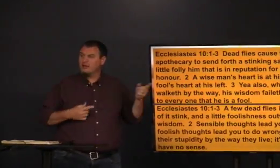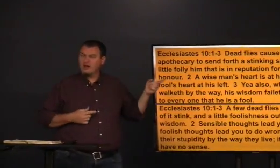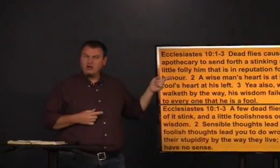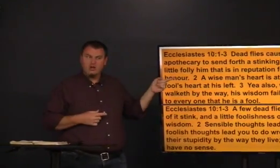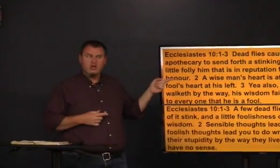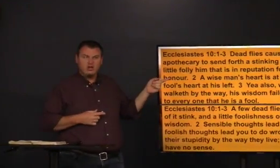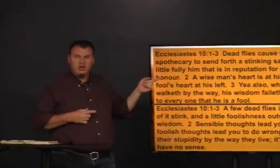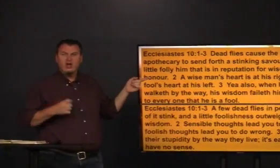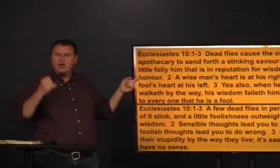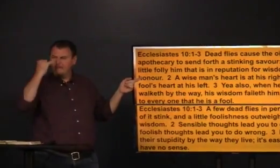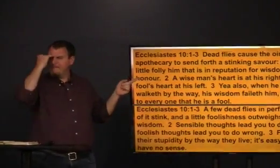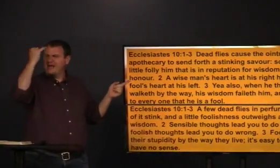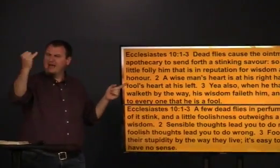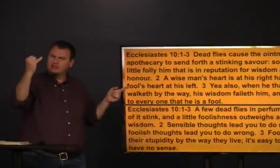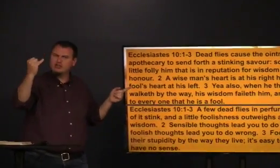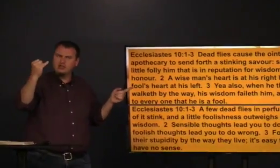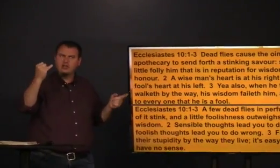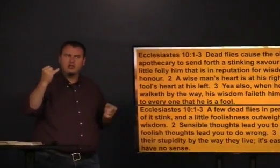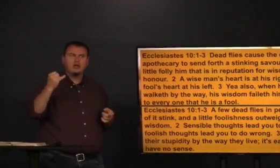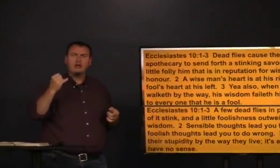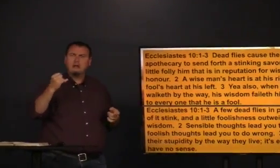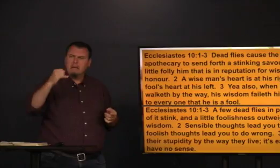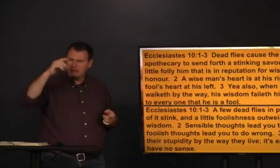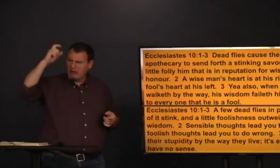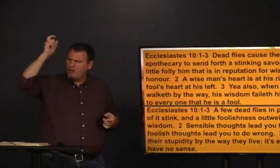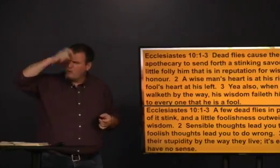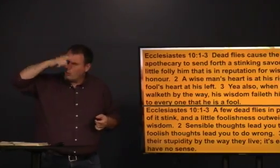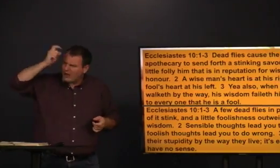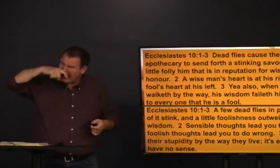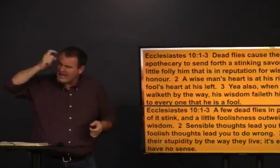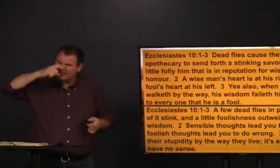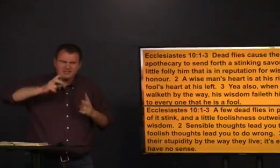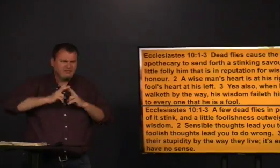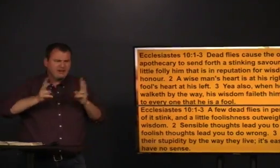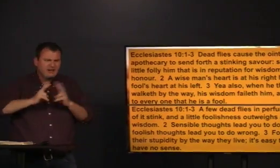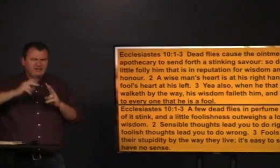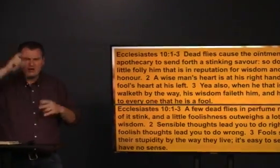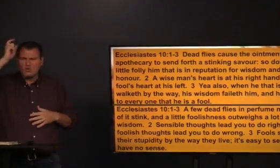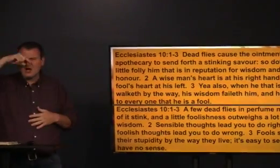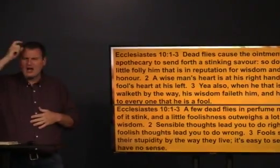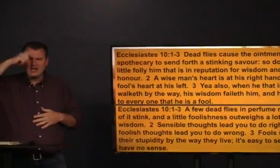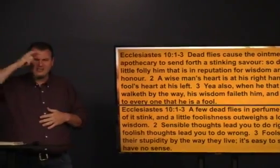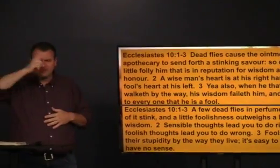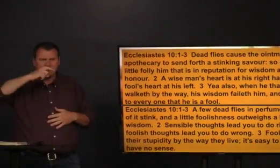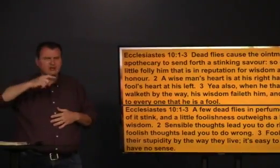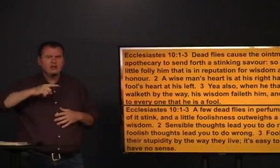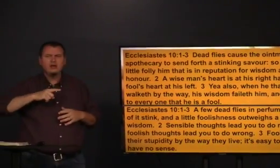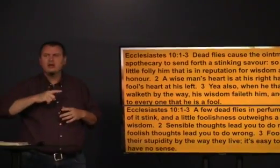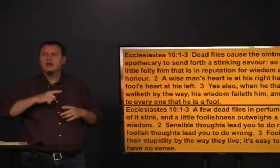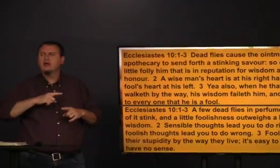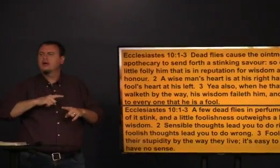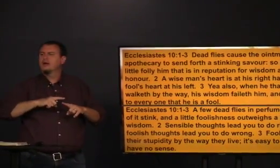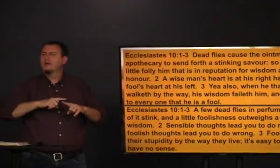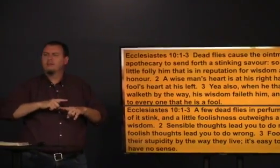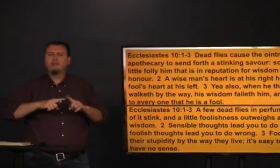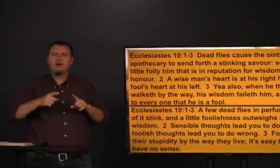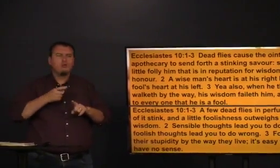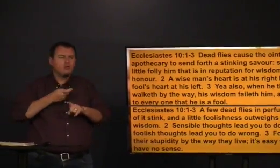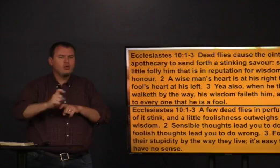about. Imagine, wise, very, very wise, but